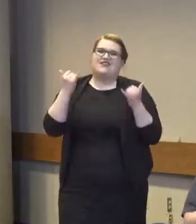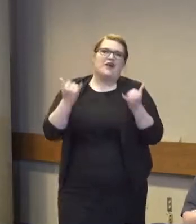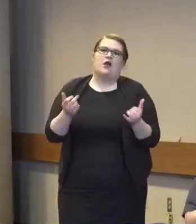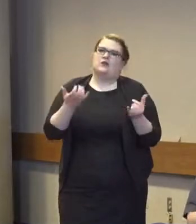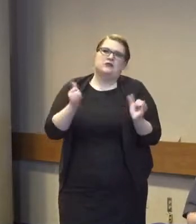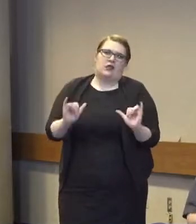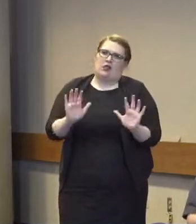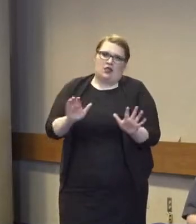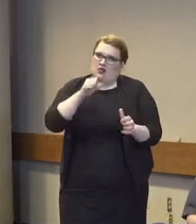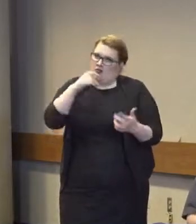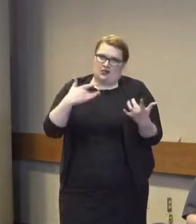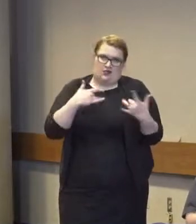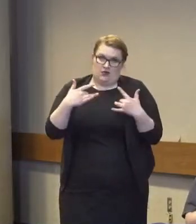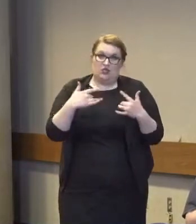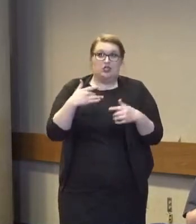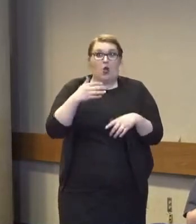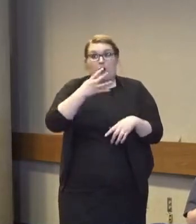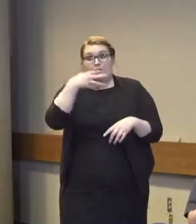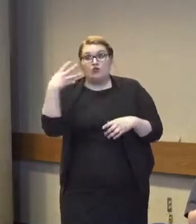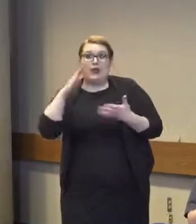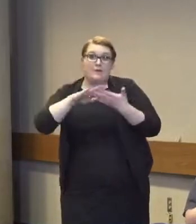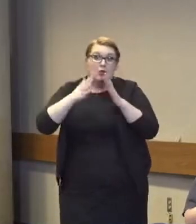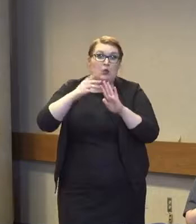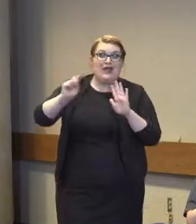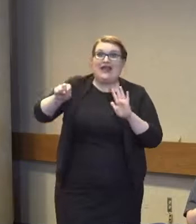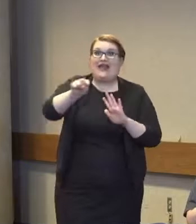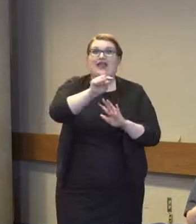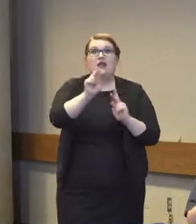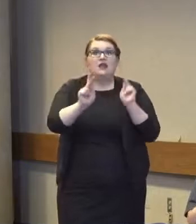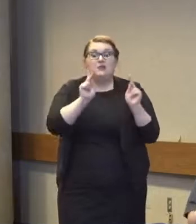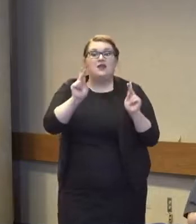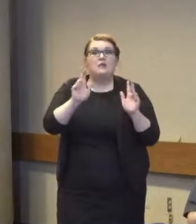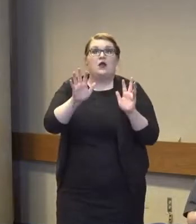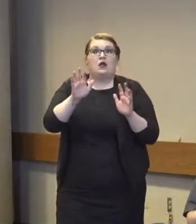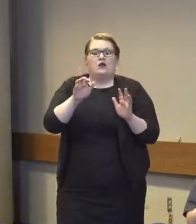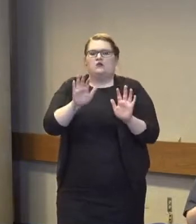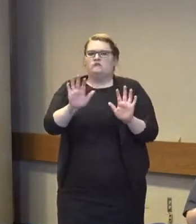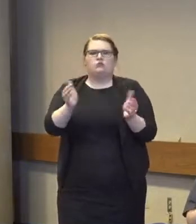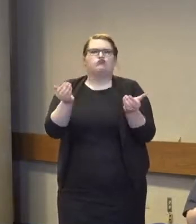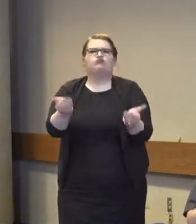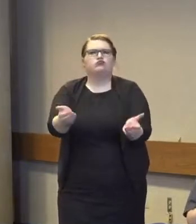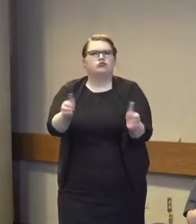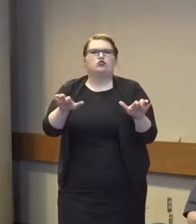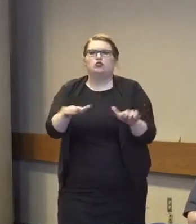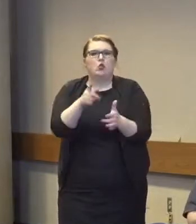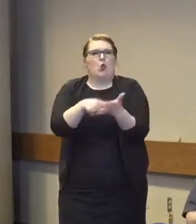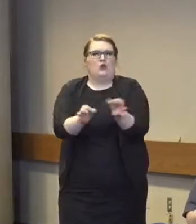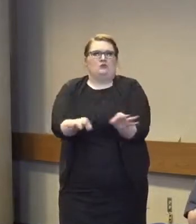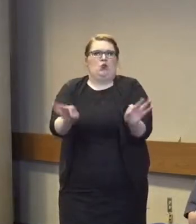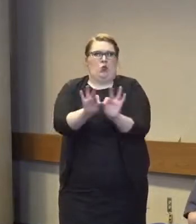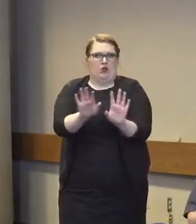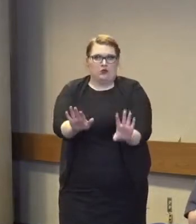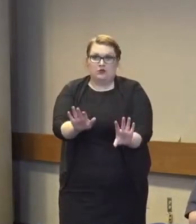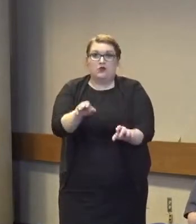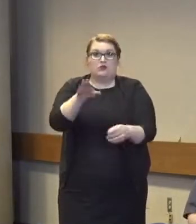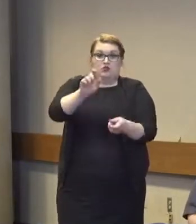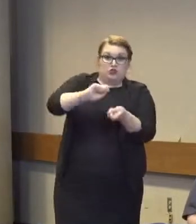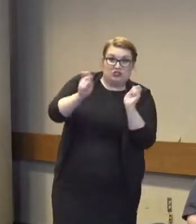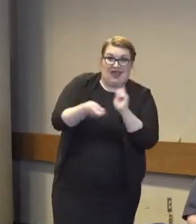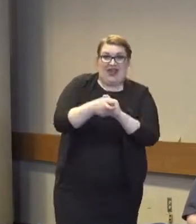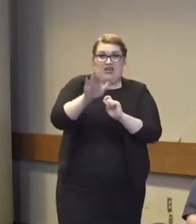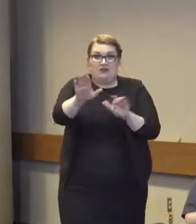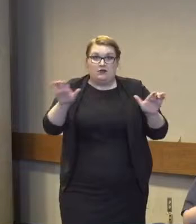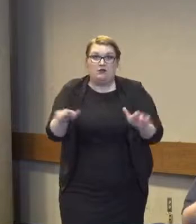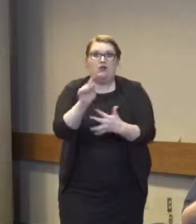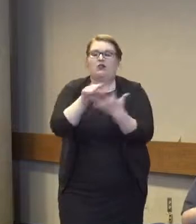who is in our immigrant community who, you know, do the things that you need to do that are essential. Do not change the way you're